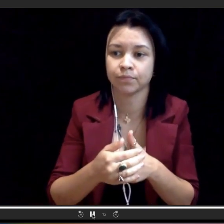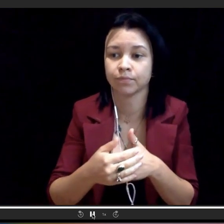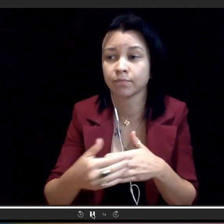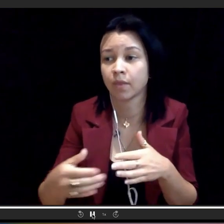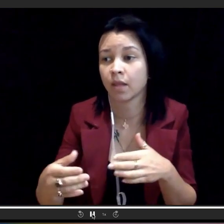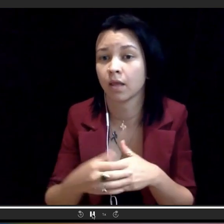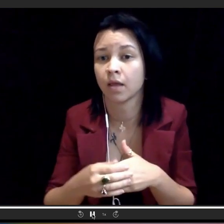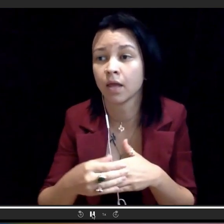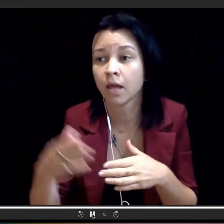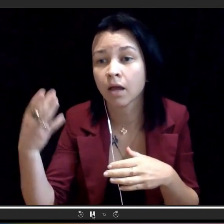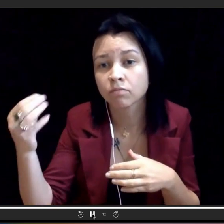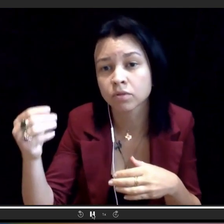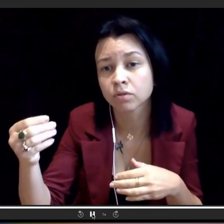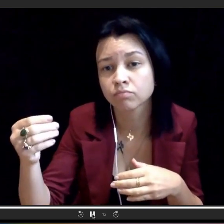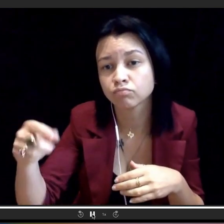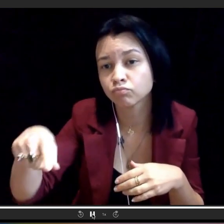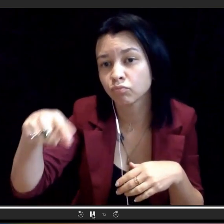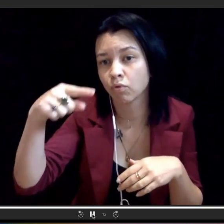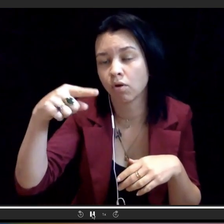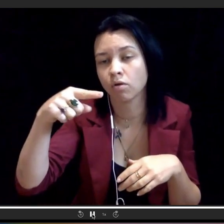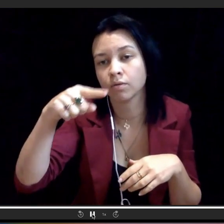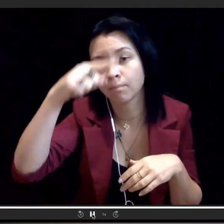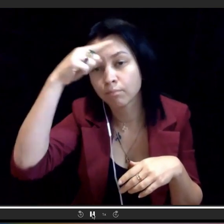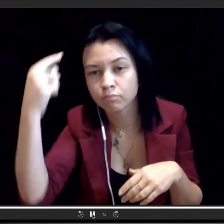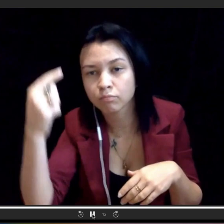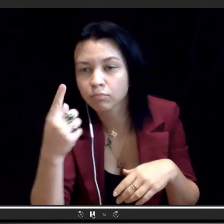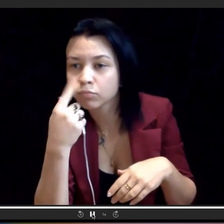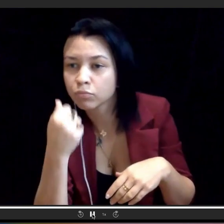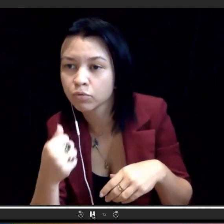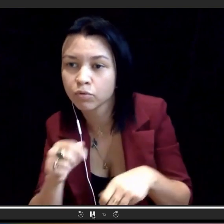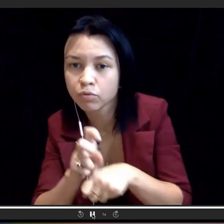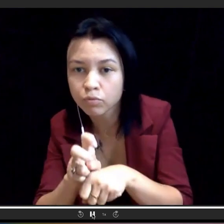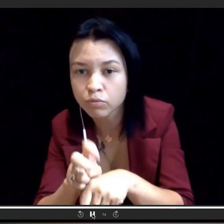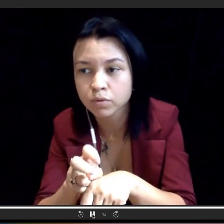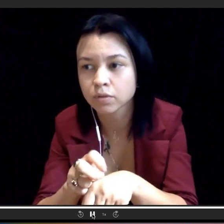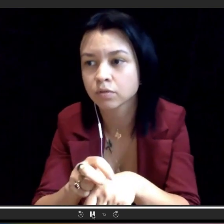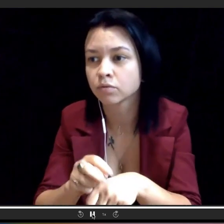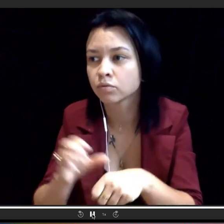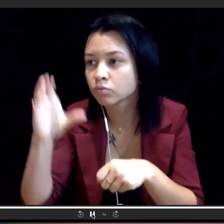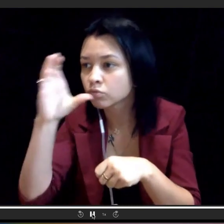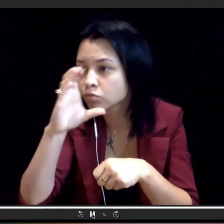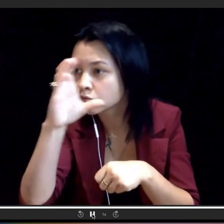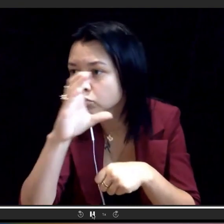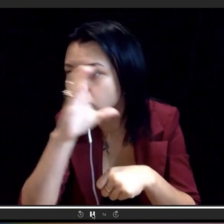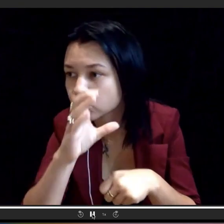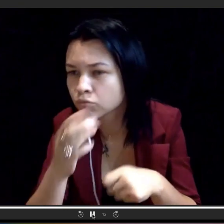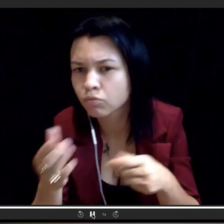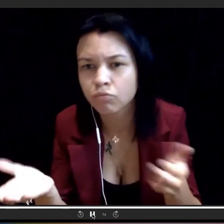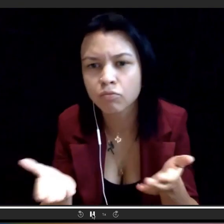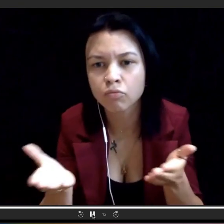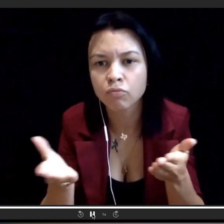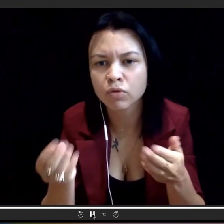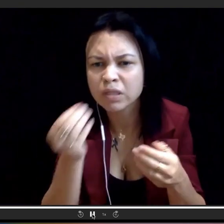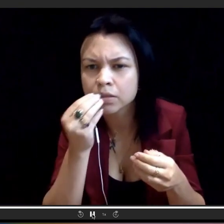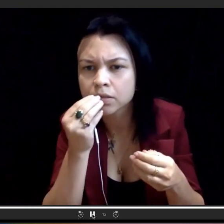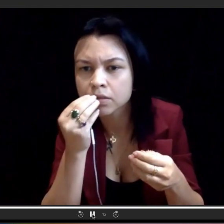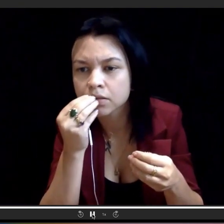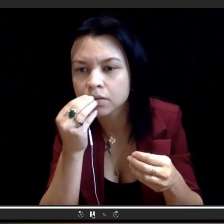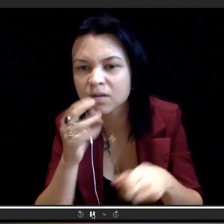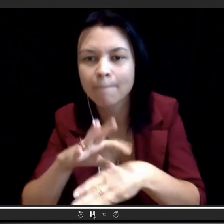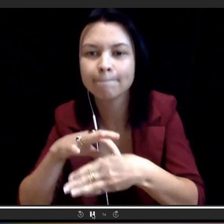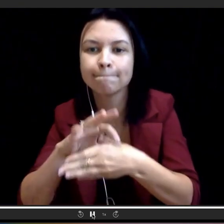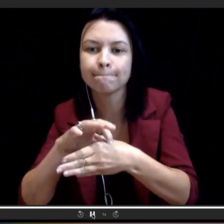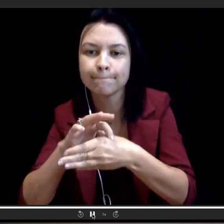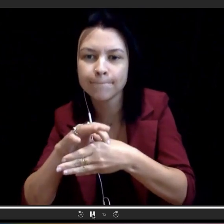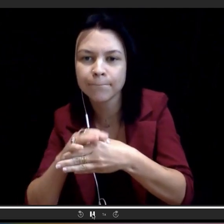often carnivores. They're looking for other insects to eat or little dead animals they pick at. But they're